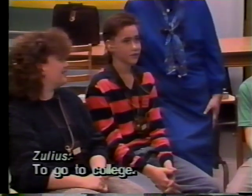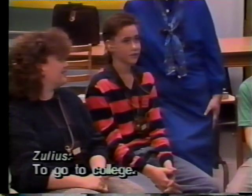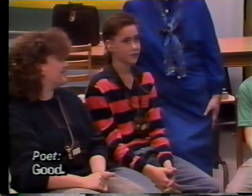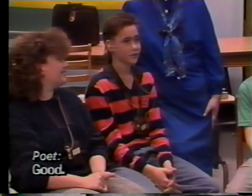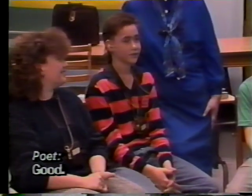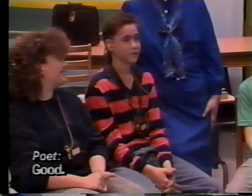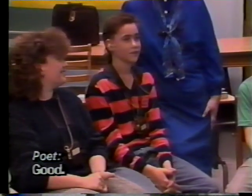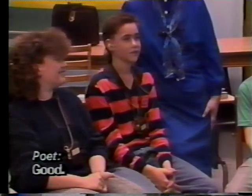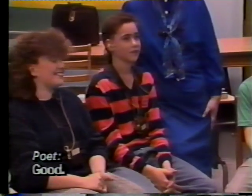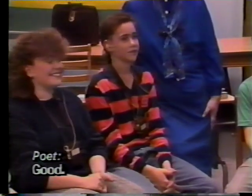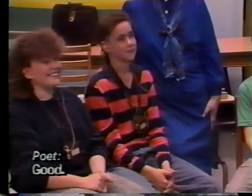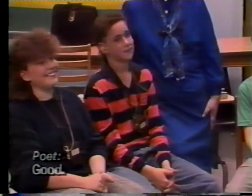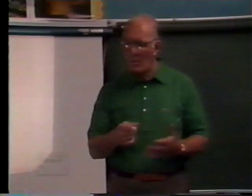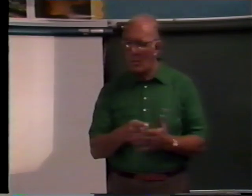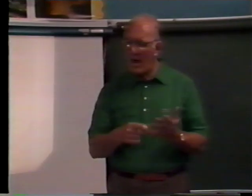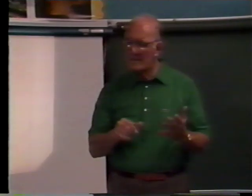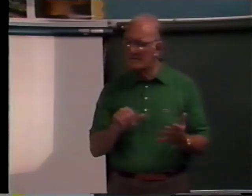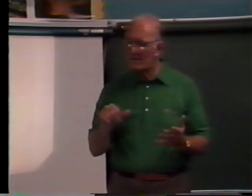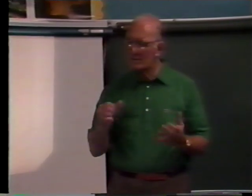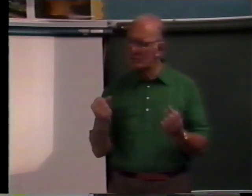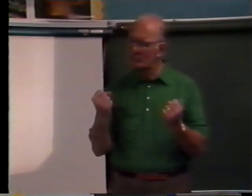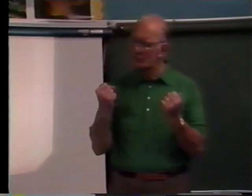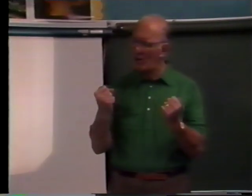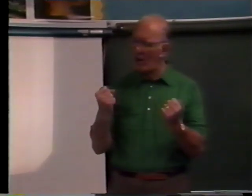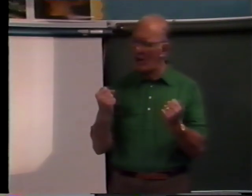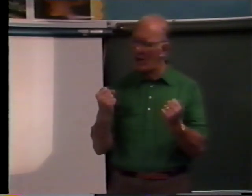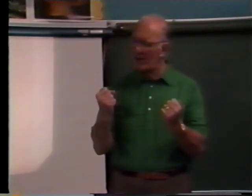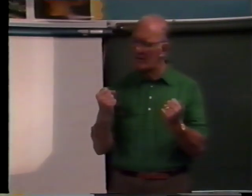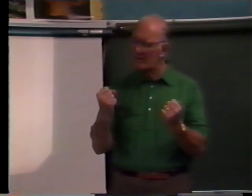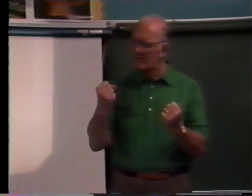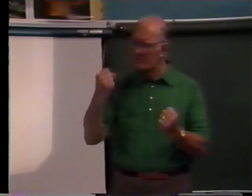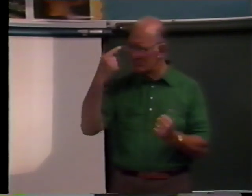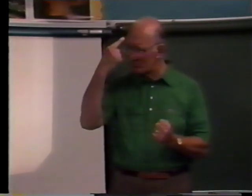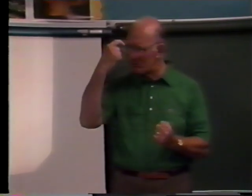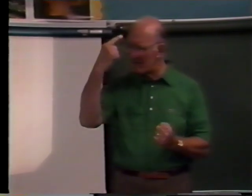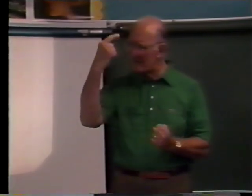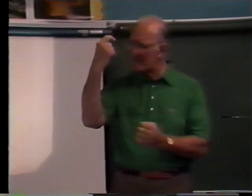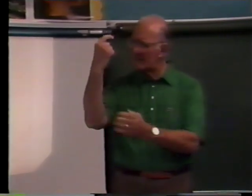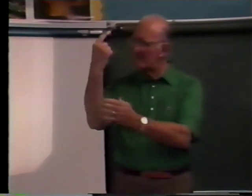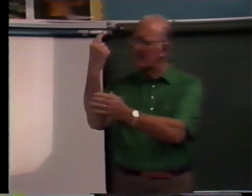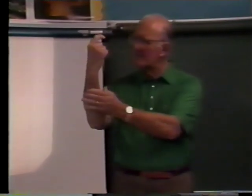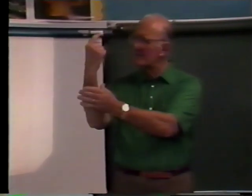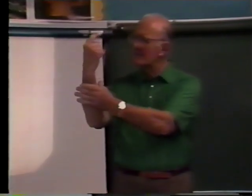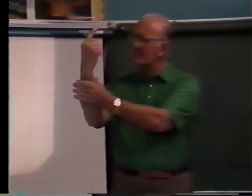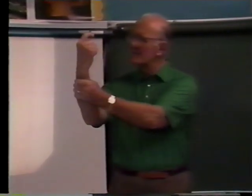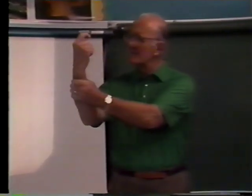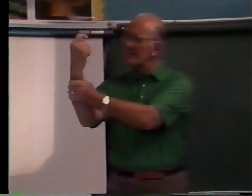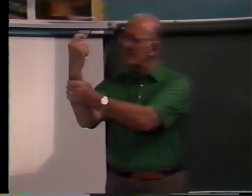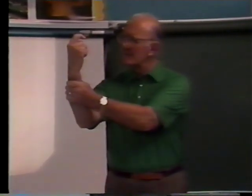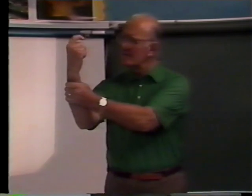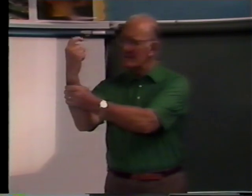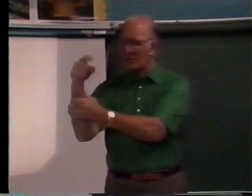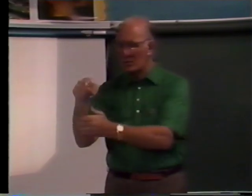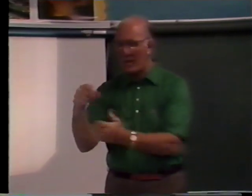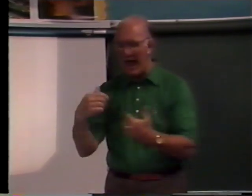Good. What's a strong dream you